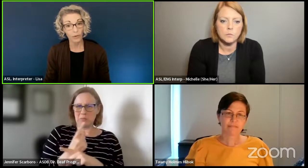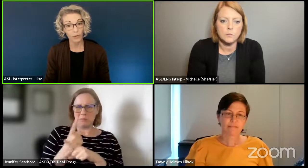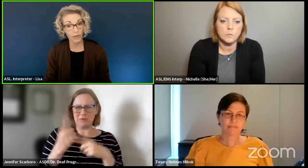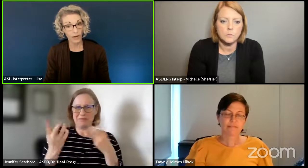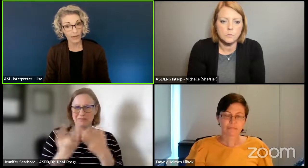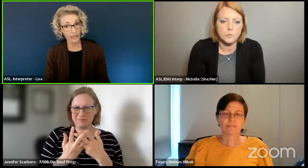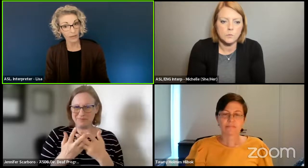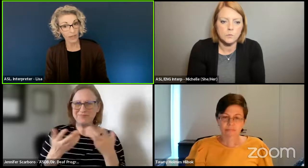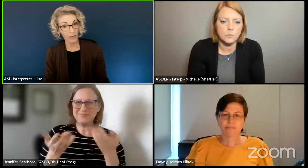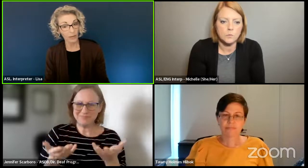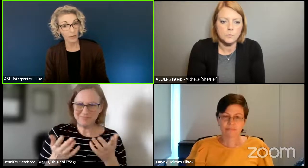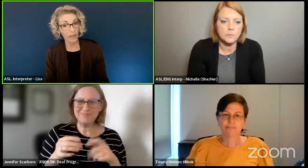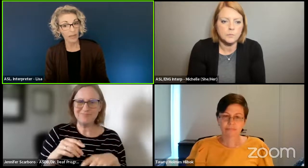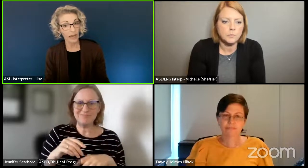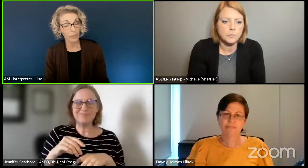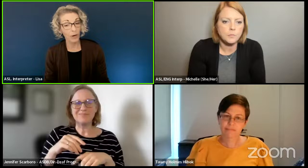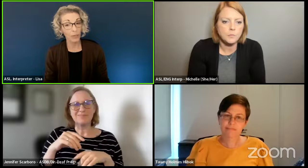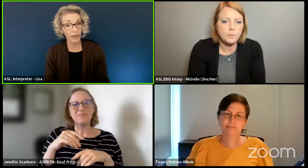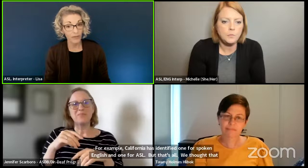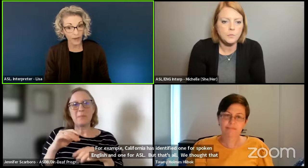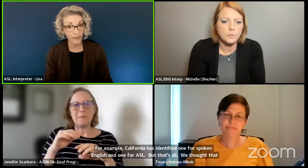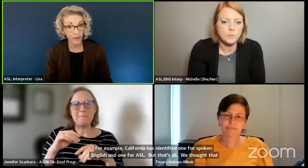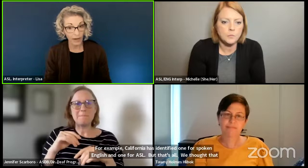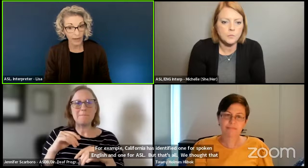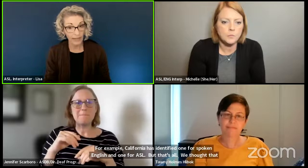So we're trying to look at what would be an